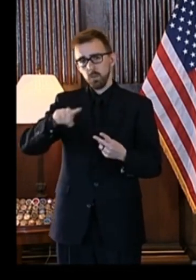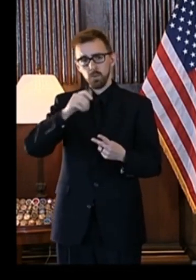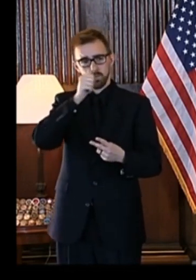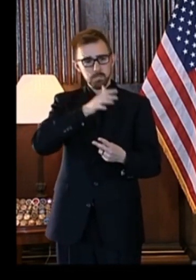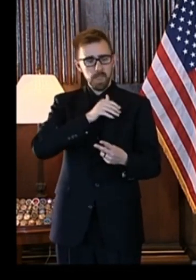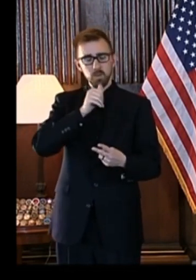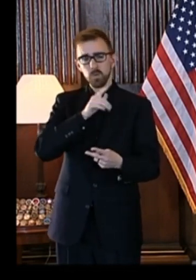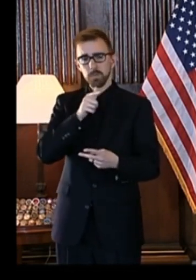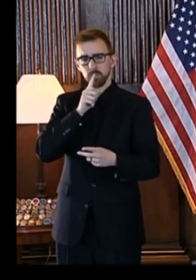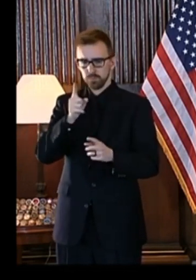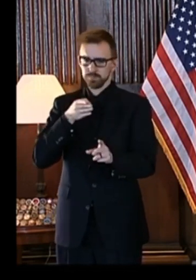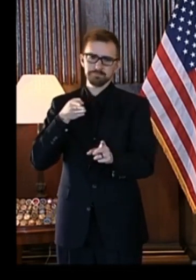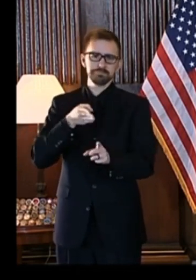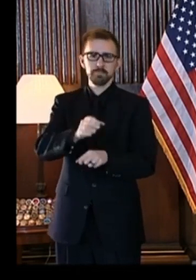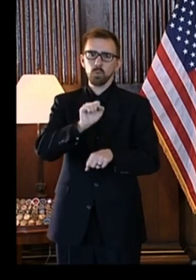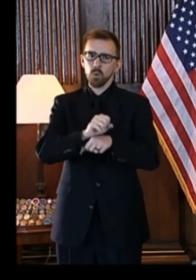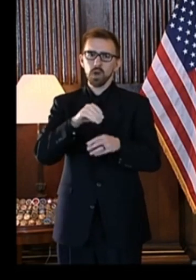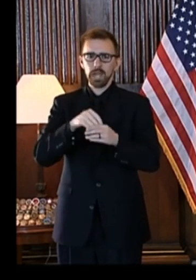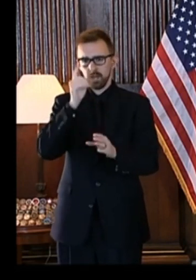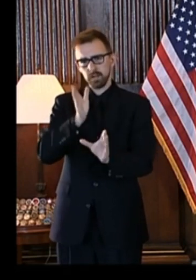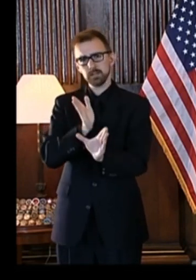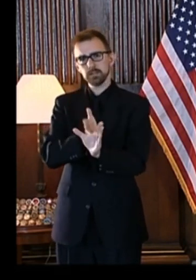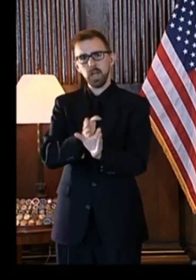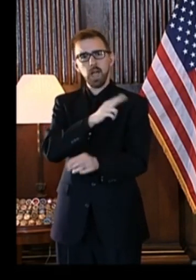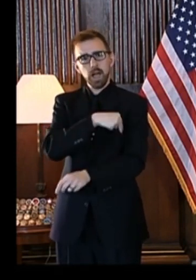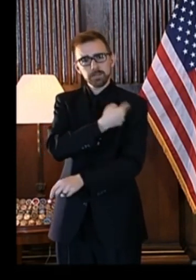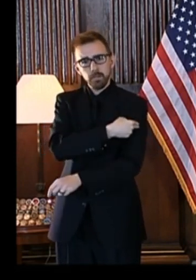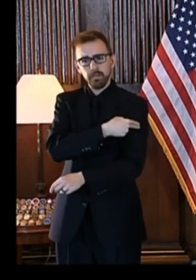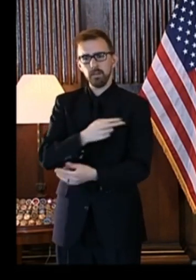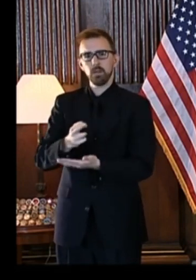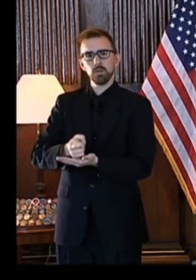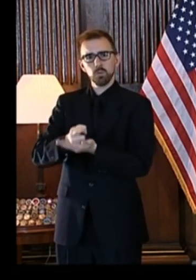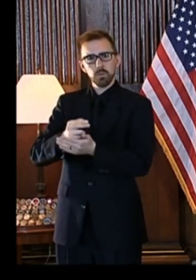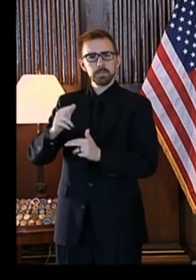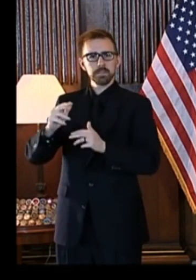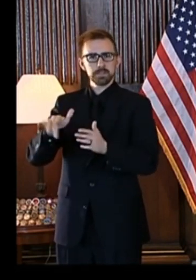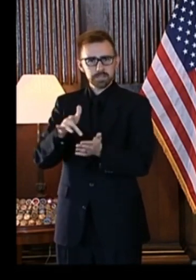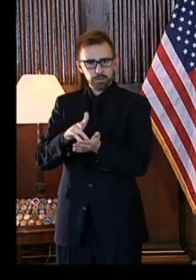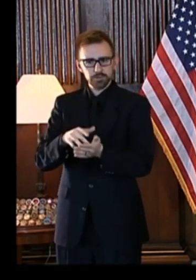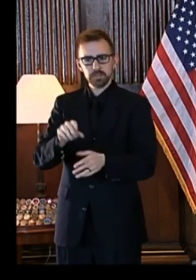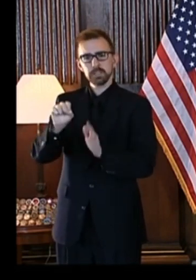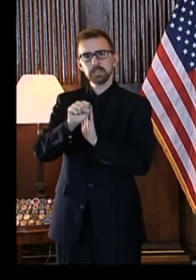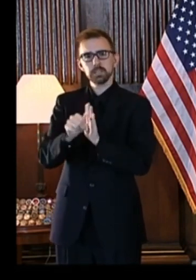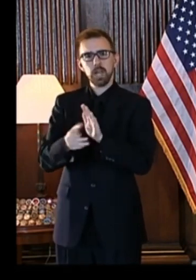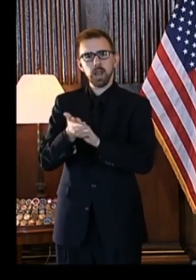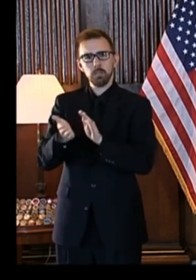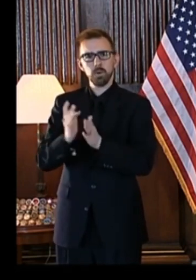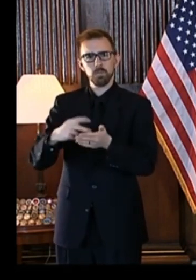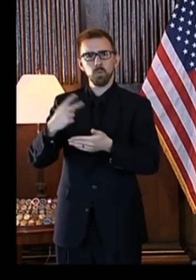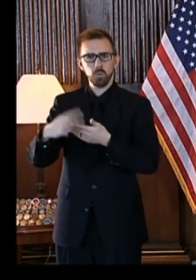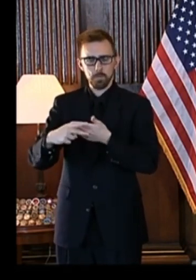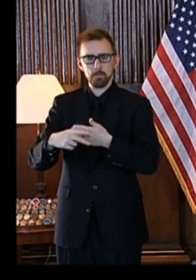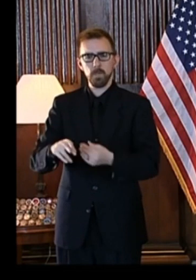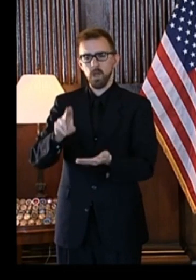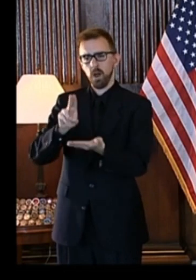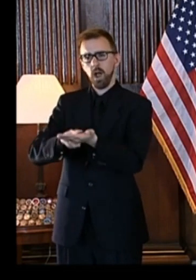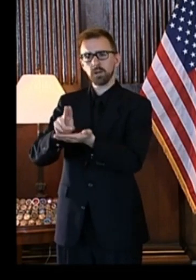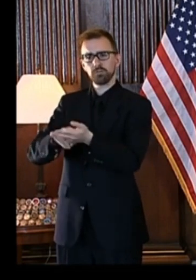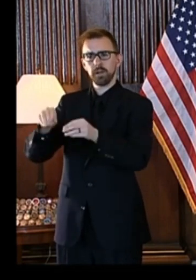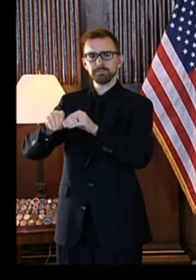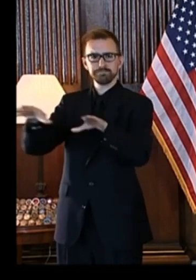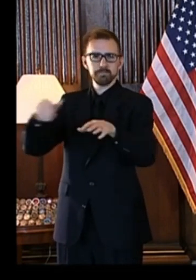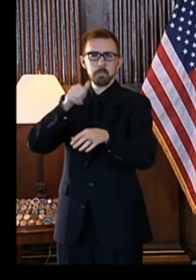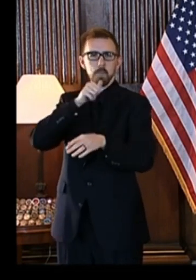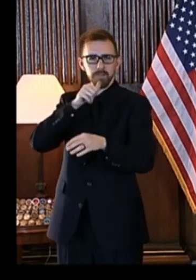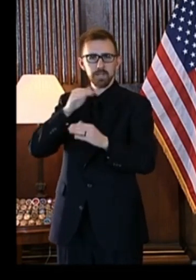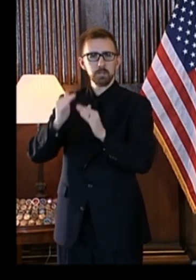who work in our state psychiatric hospitals, habilitation centers, state-operated programs, and contracted community providers